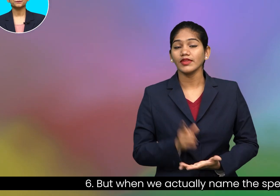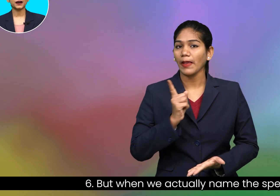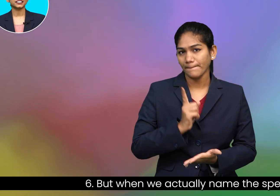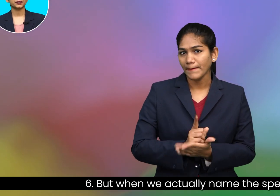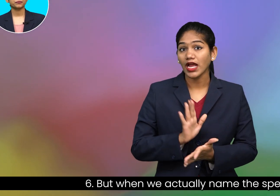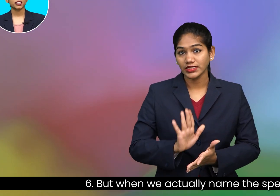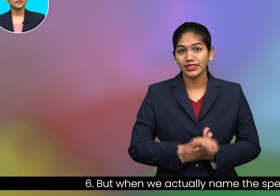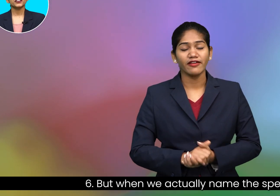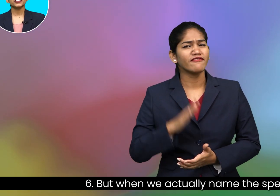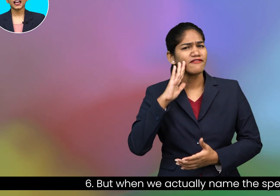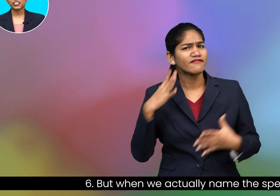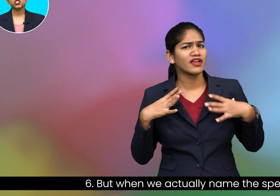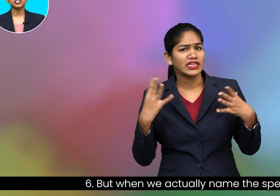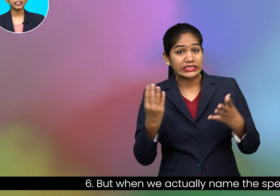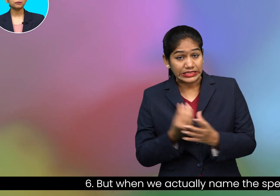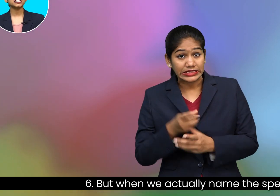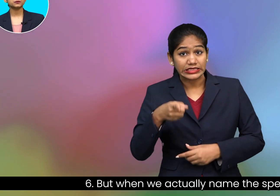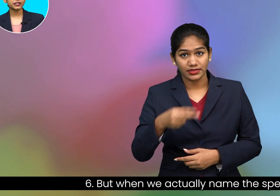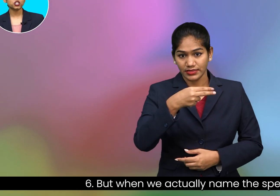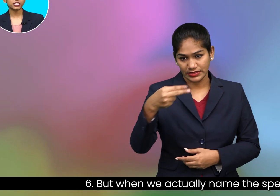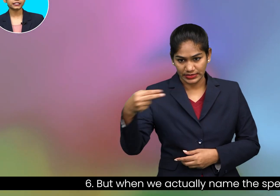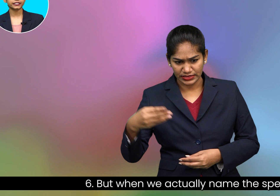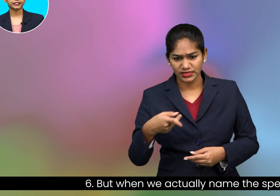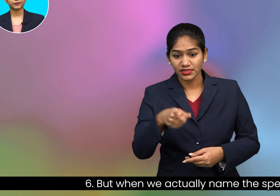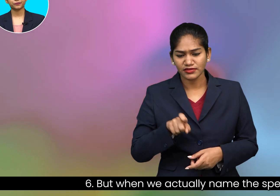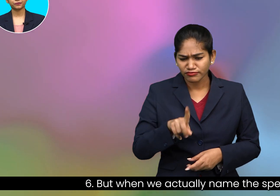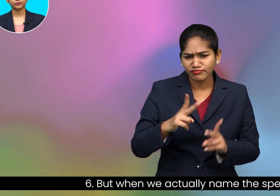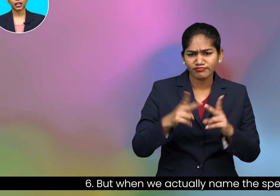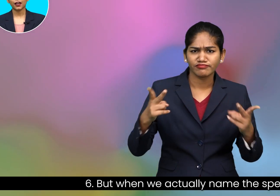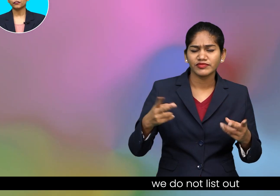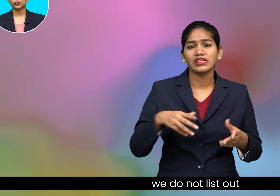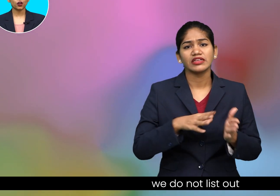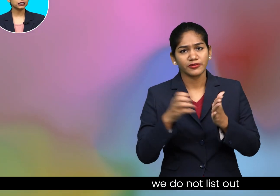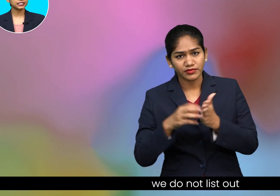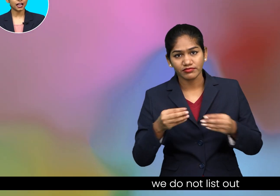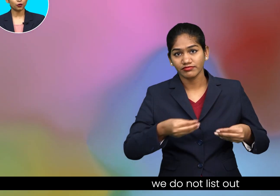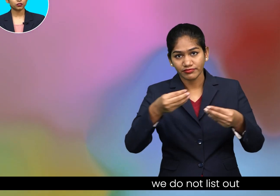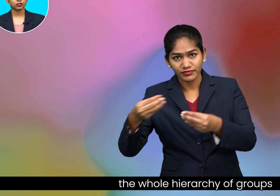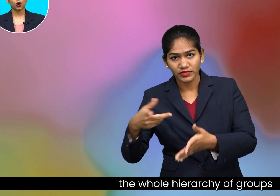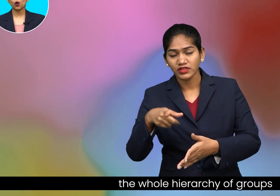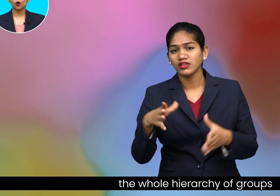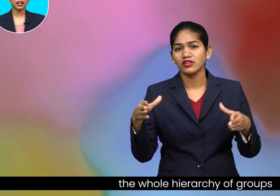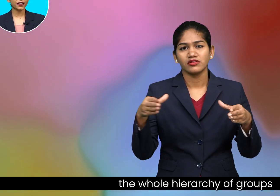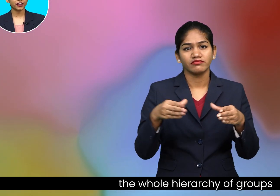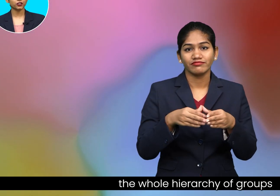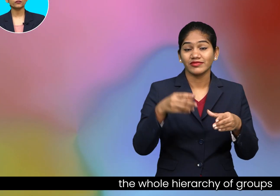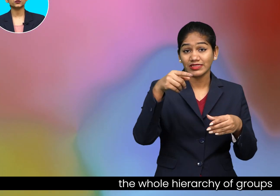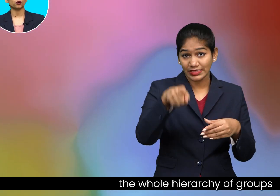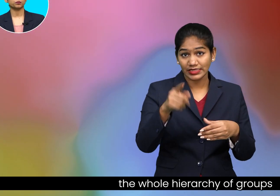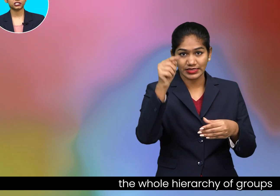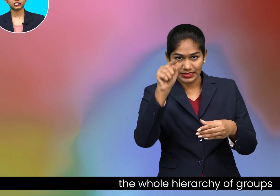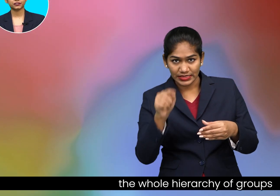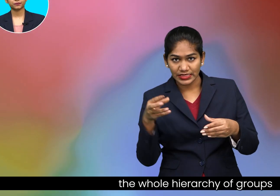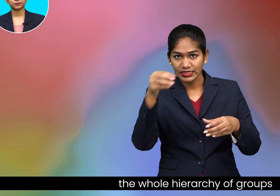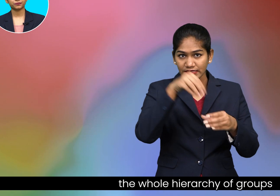But when we actually name the species, we do not list out the whole hierarchy of